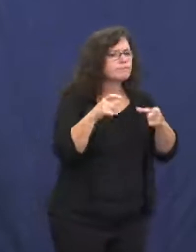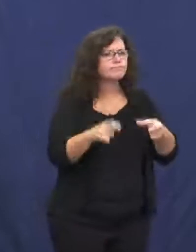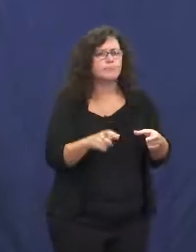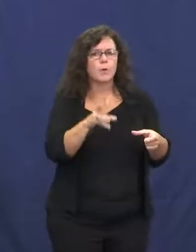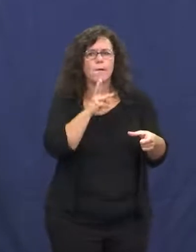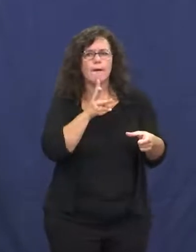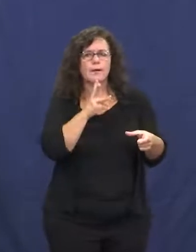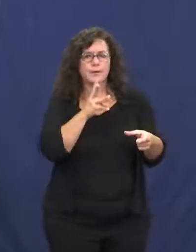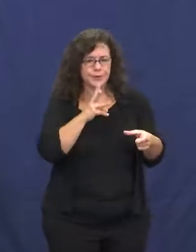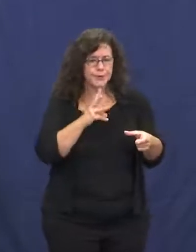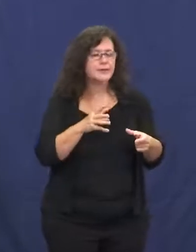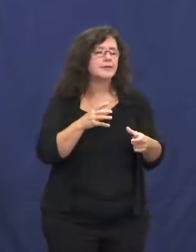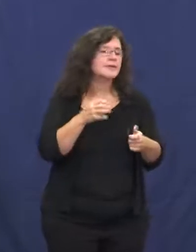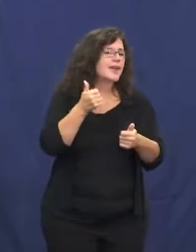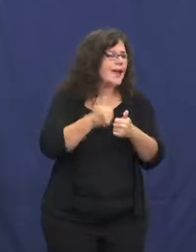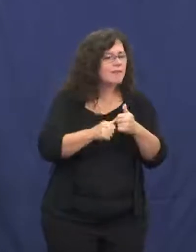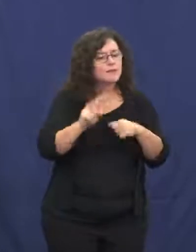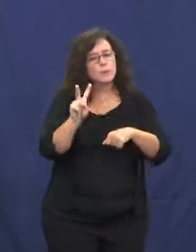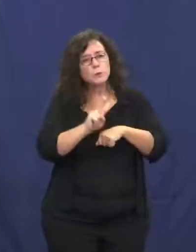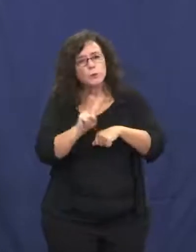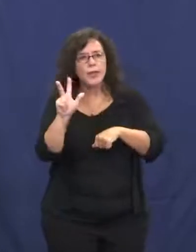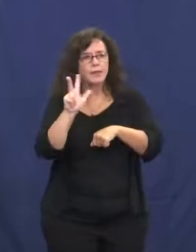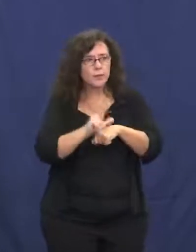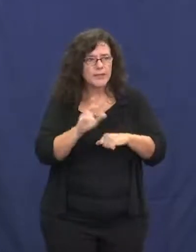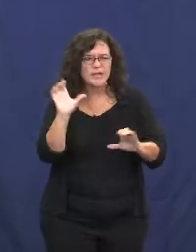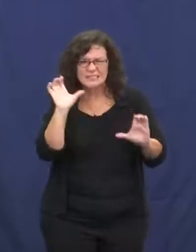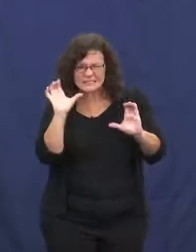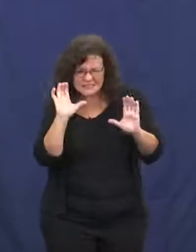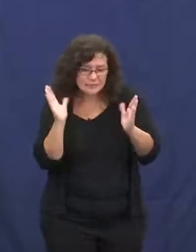days to ensure that there's no stagnant water.